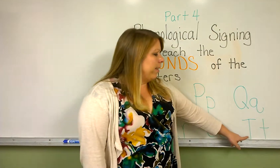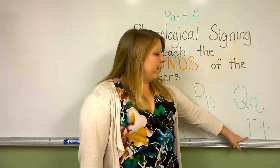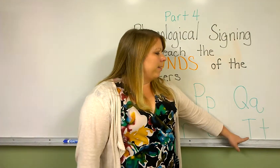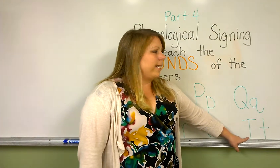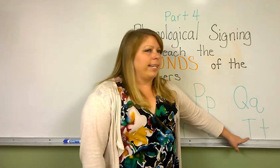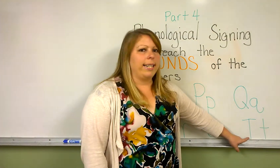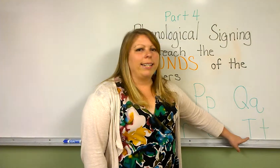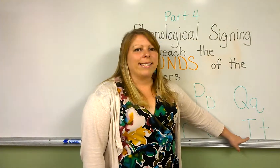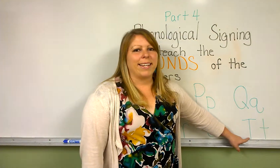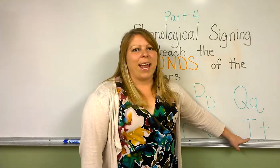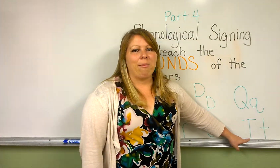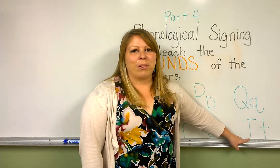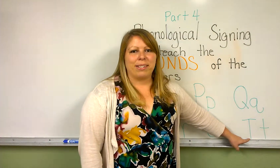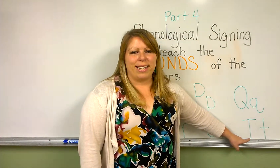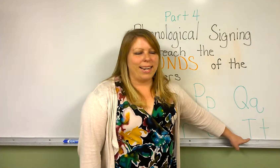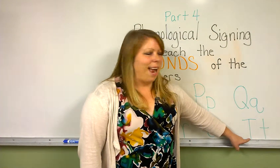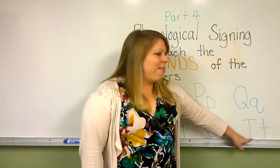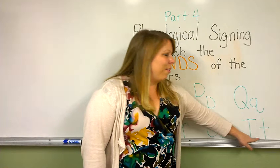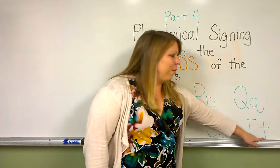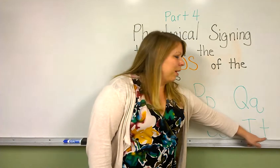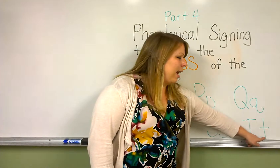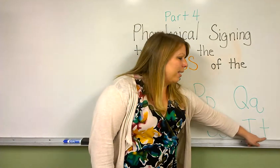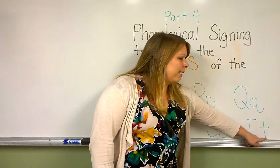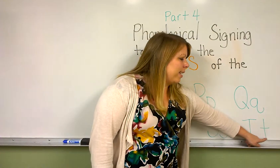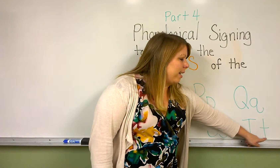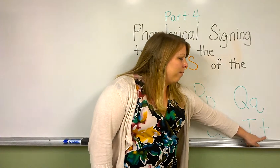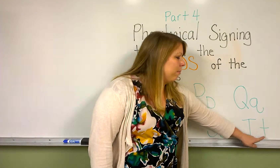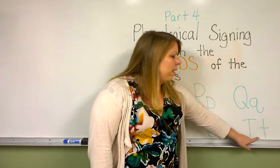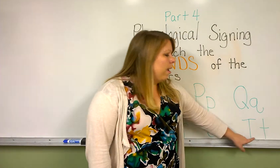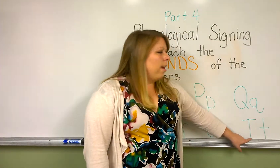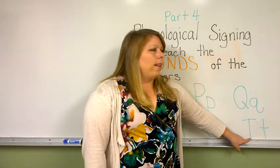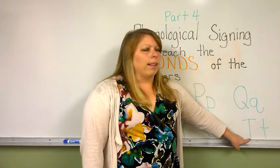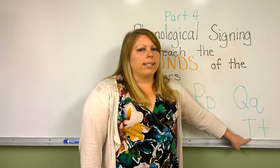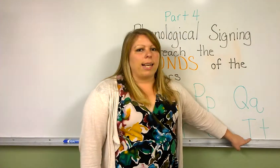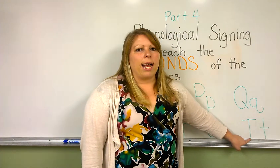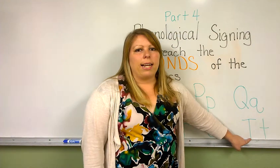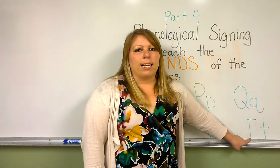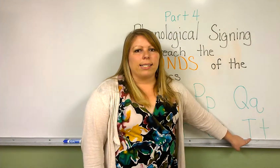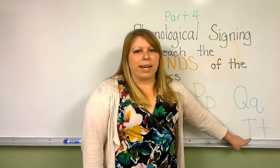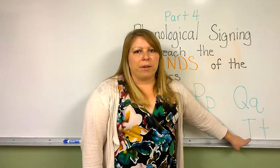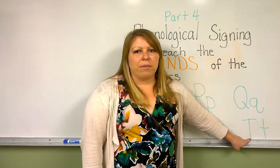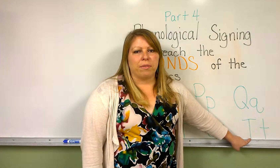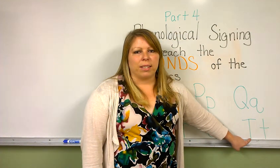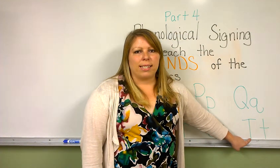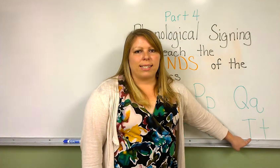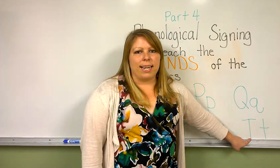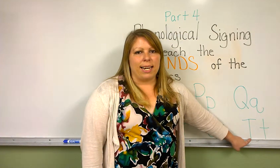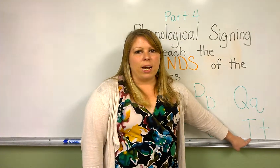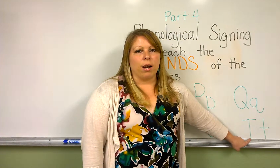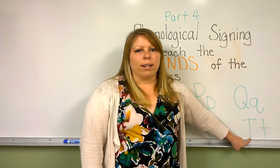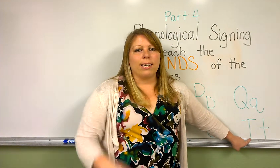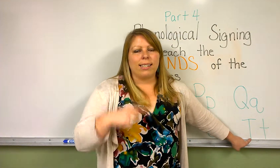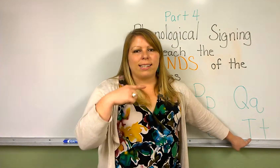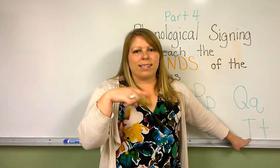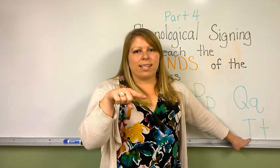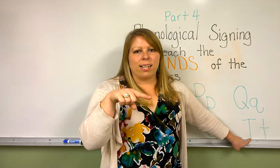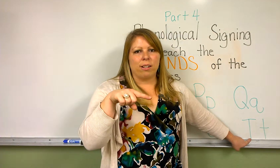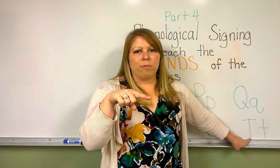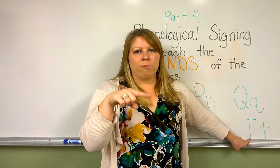letter T. It's the capital T and the lowercase t. The sign and sound for T are T.